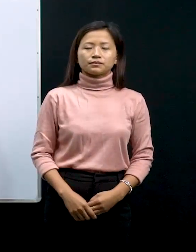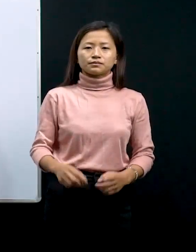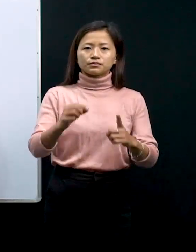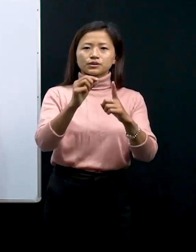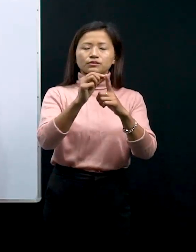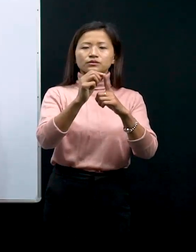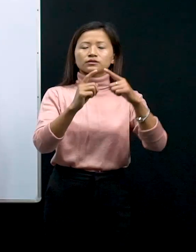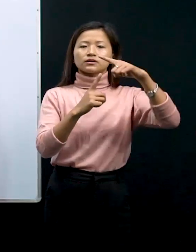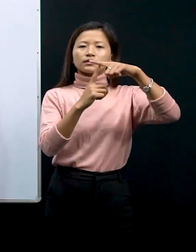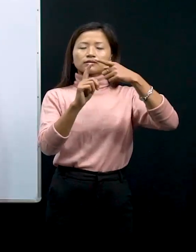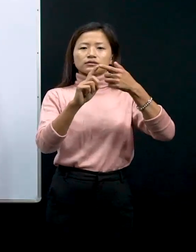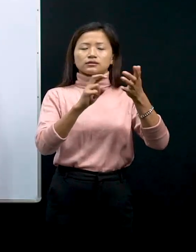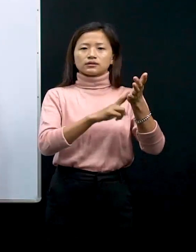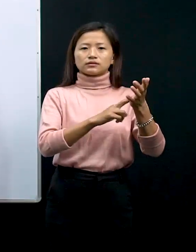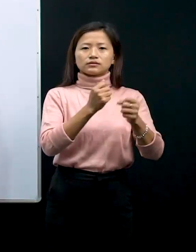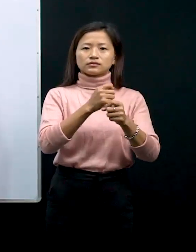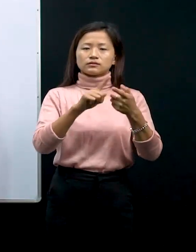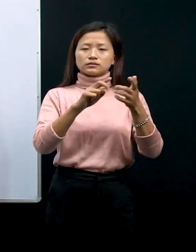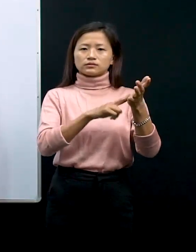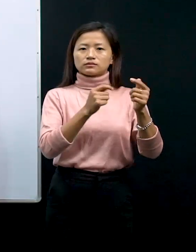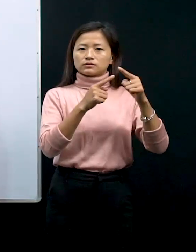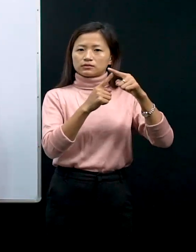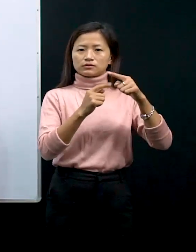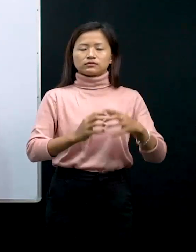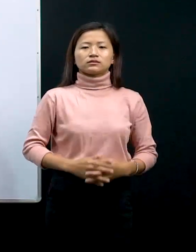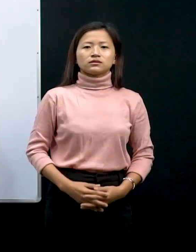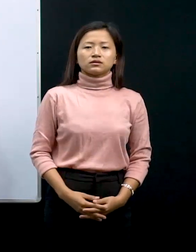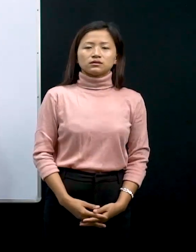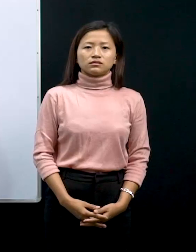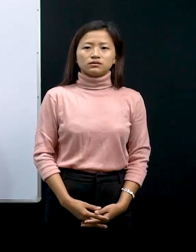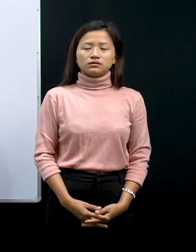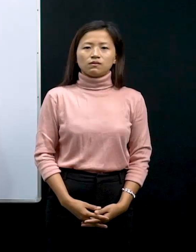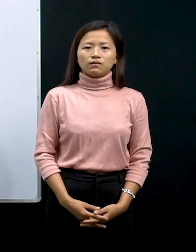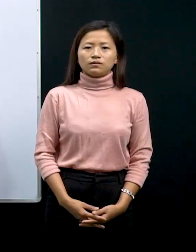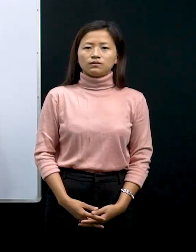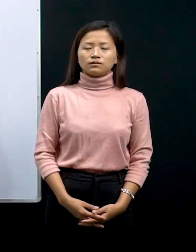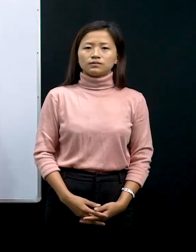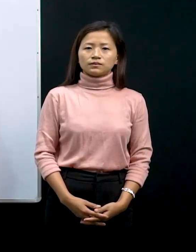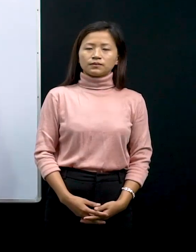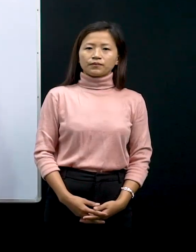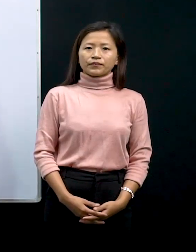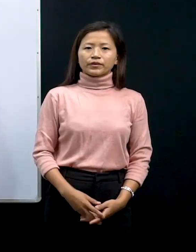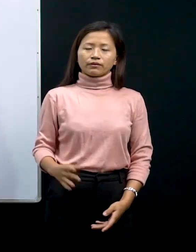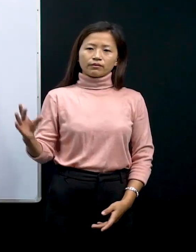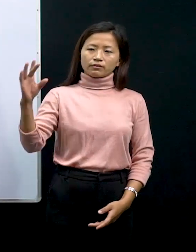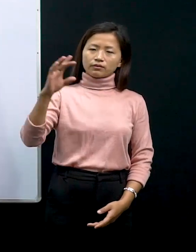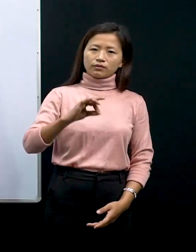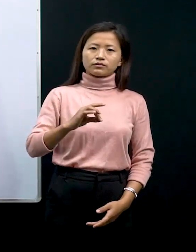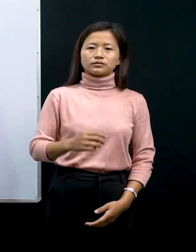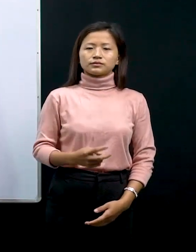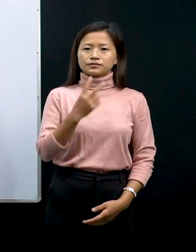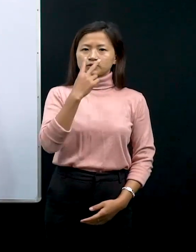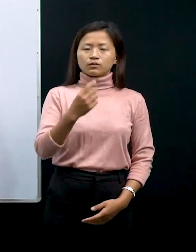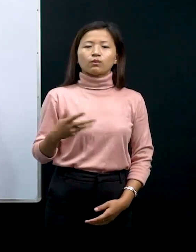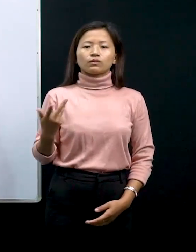tangent. PQ is a tangent. Now, I repeat once again, what